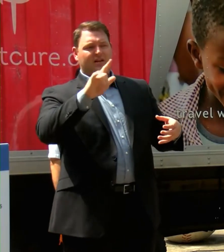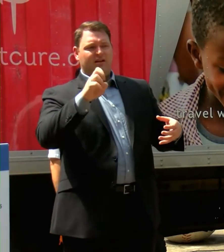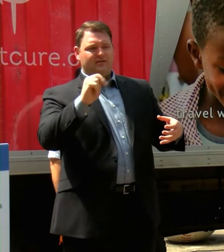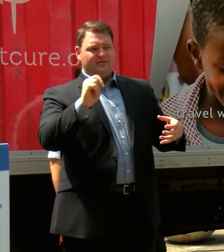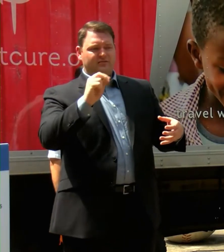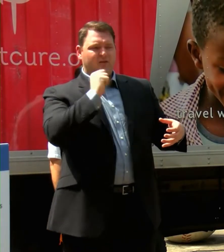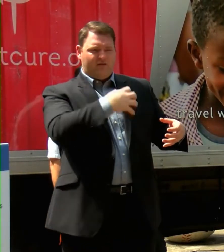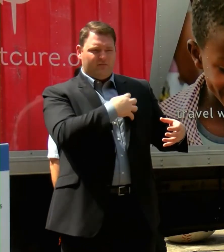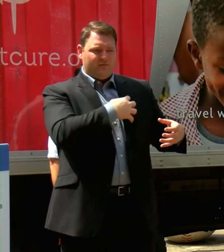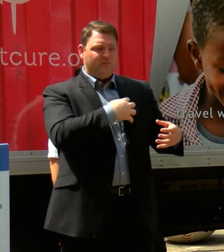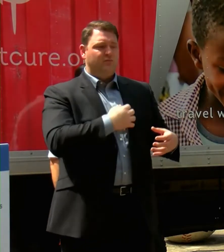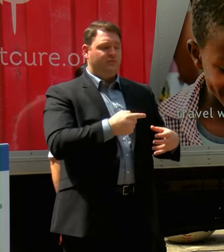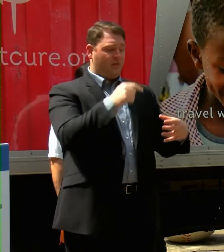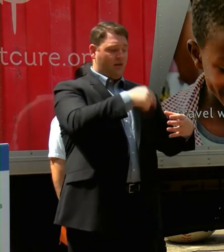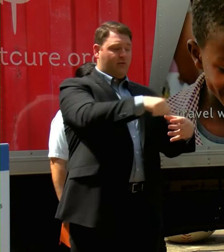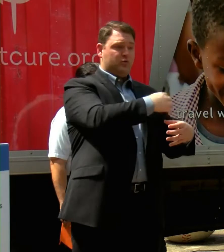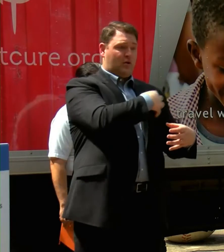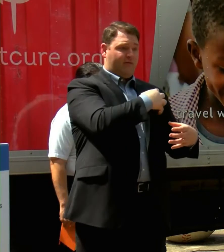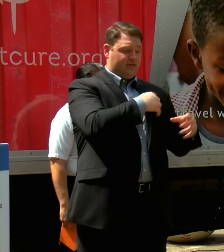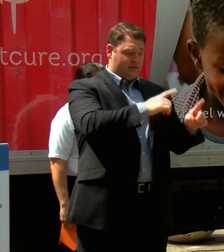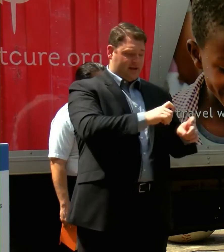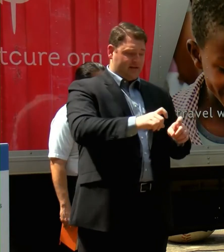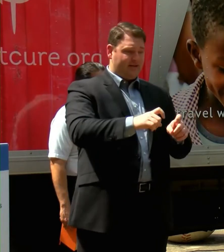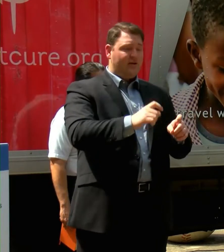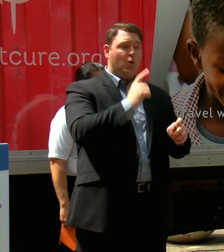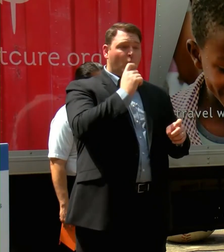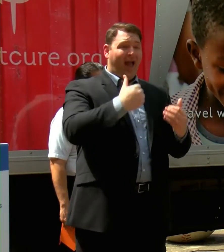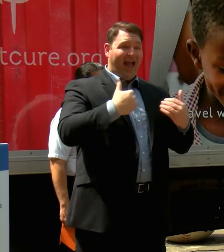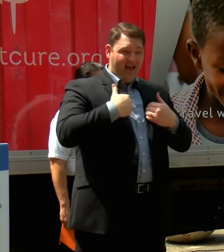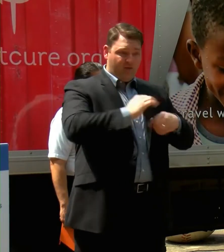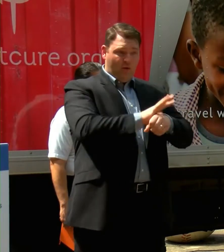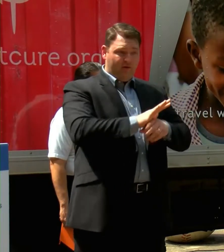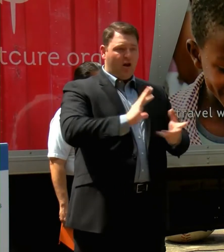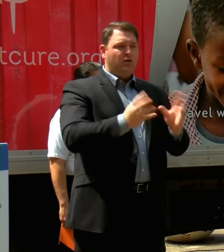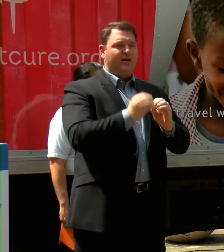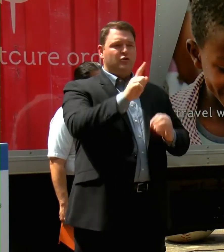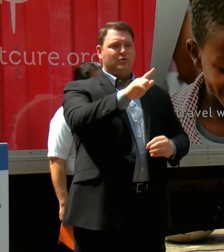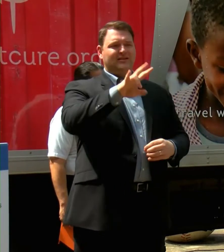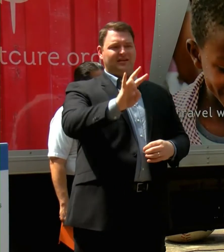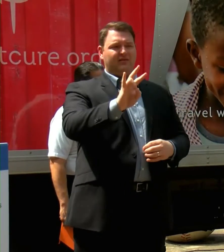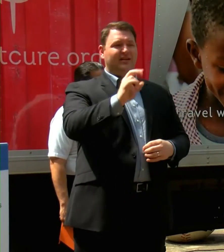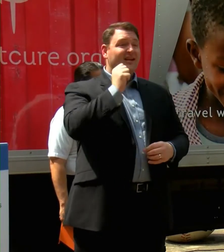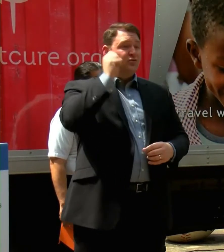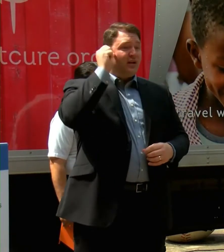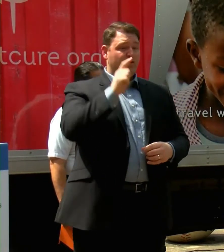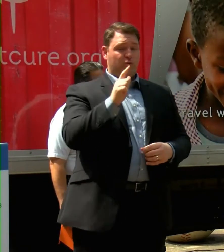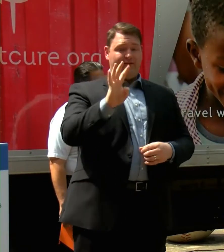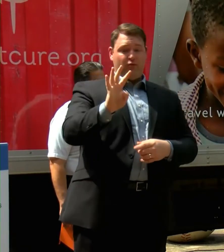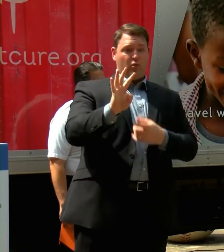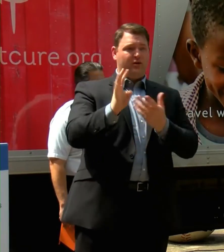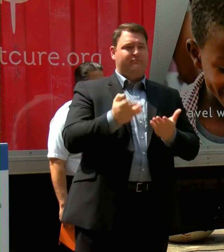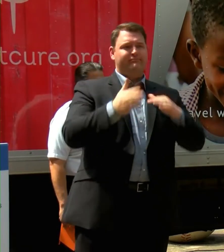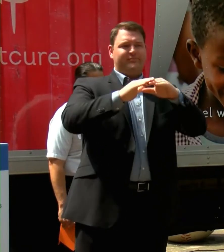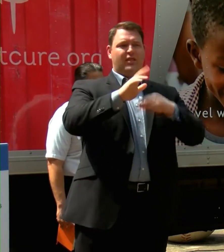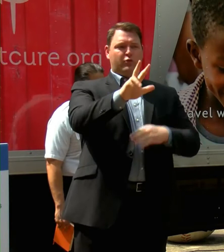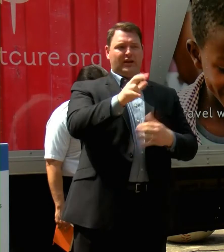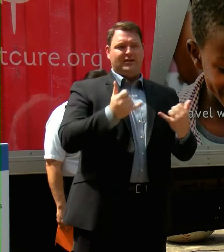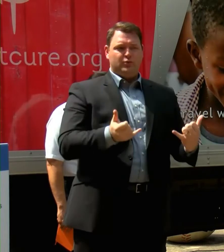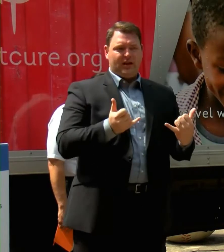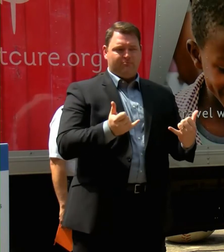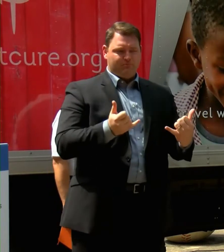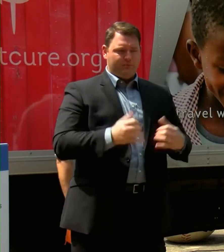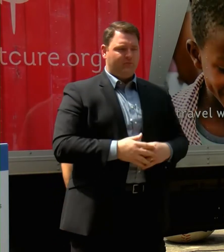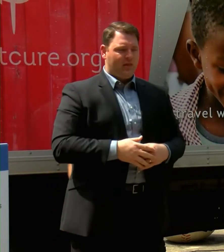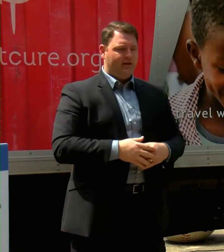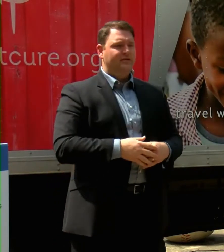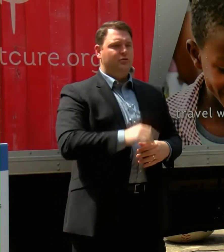tested, 27 have come back as positive. As you recall, yesterday that was 24, so that's an increase of 3. 27 have come